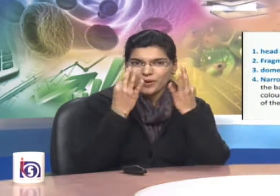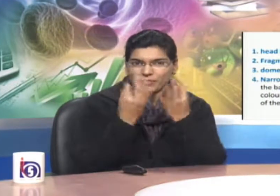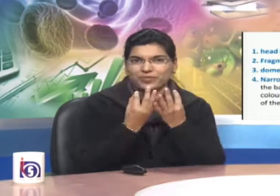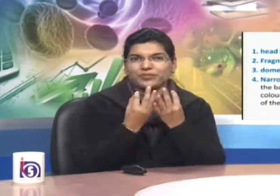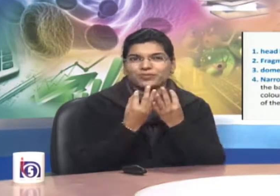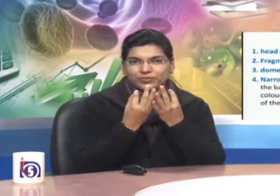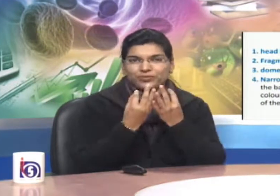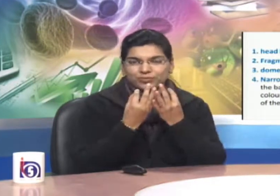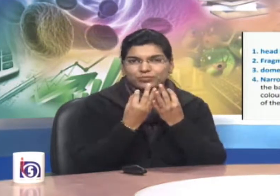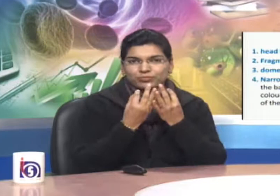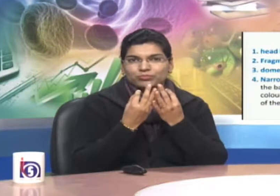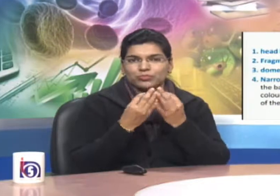domestic.